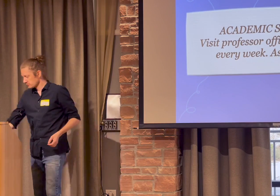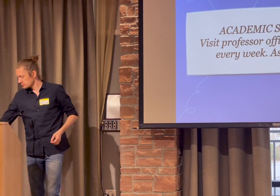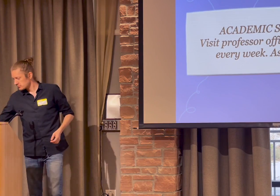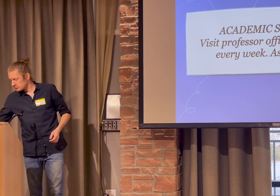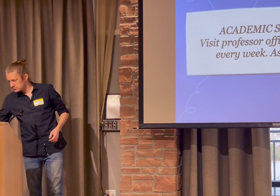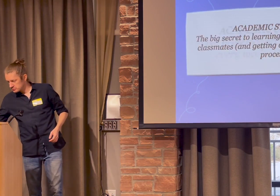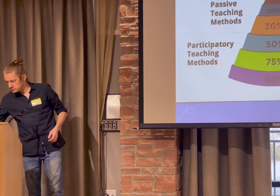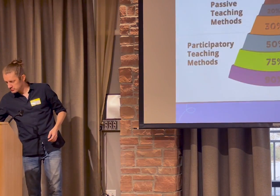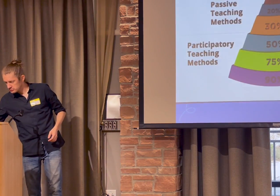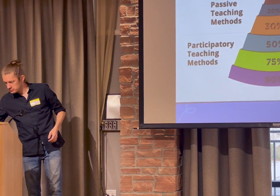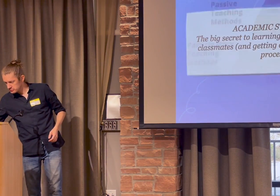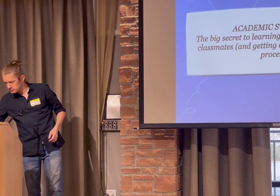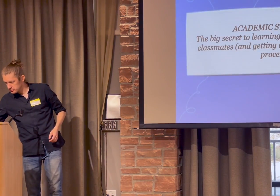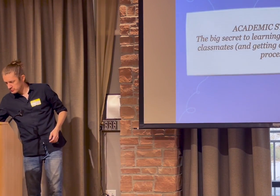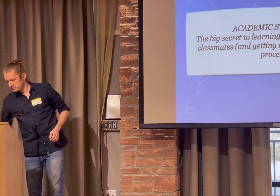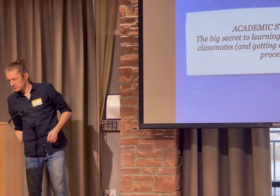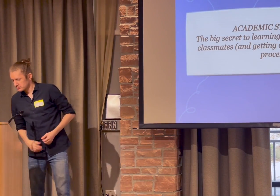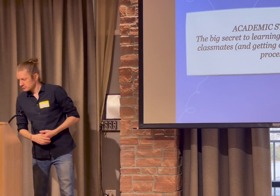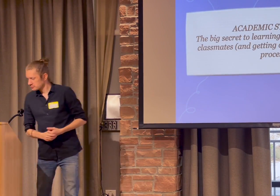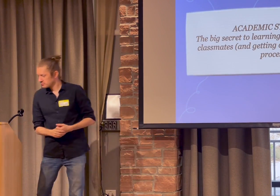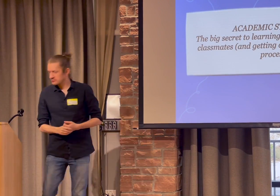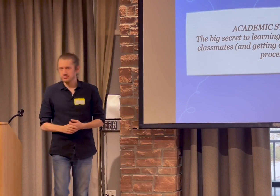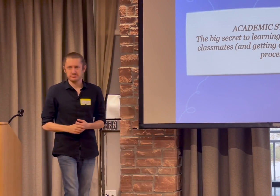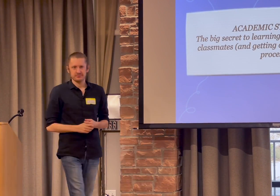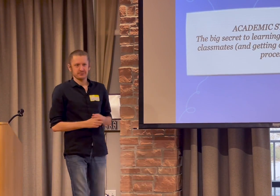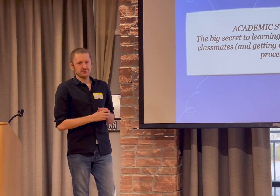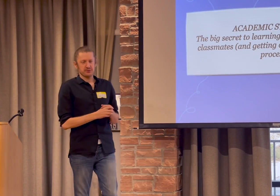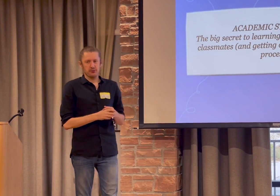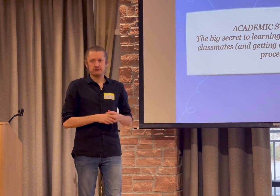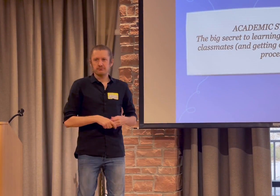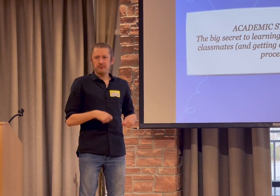looks great for future opportunities and future jobs.